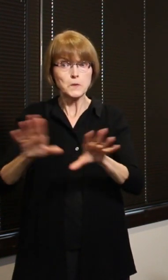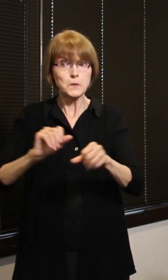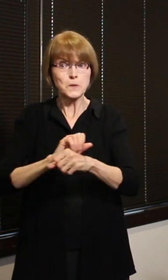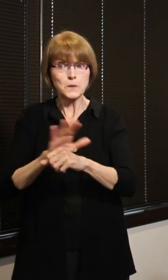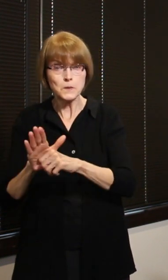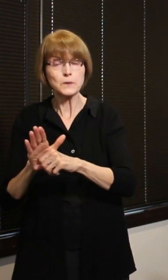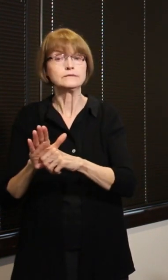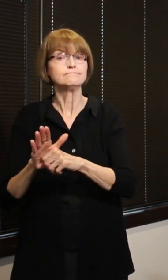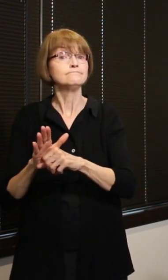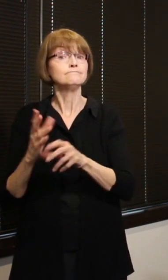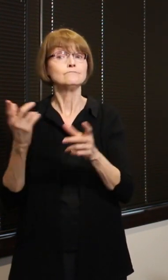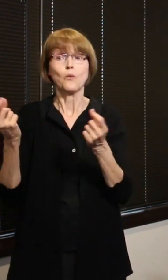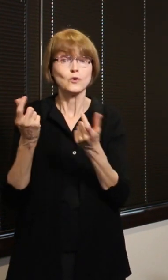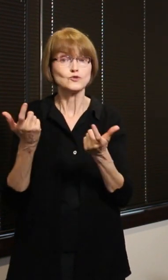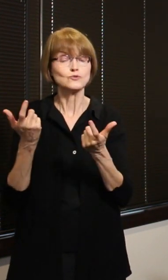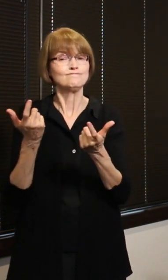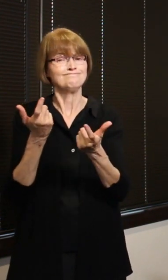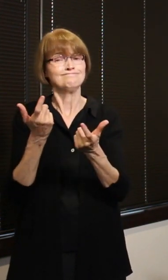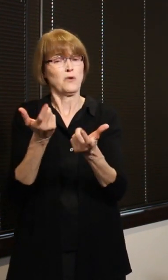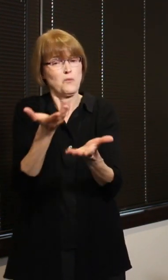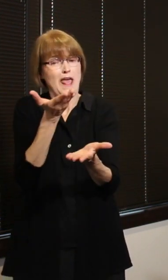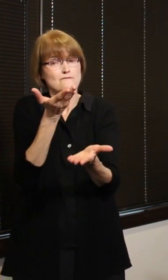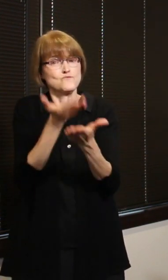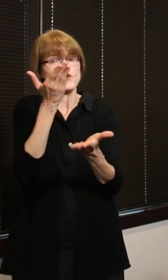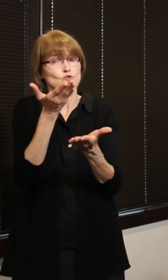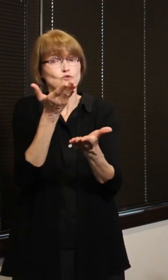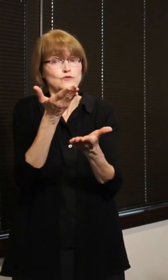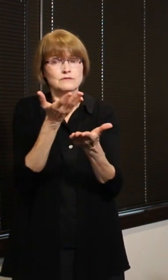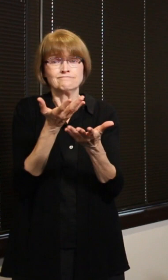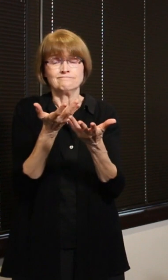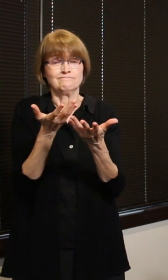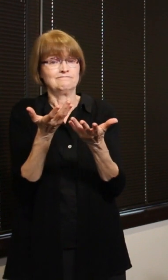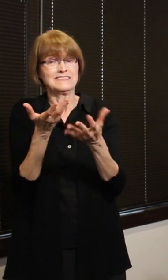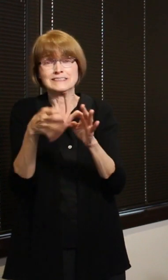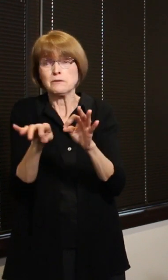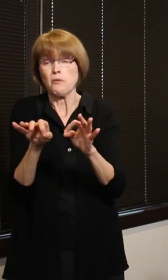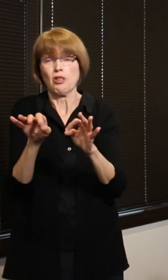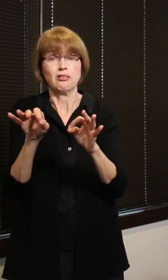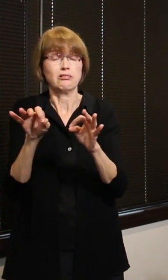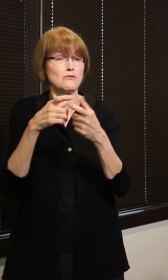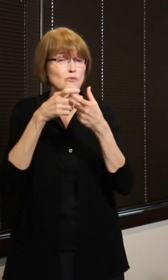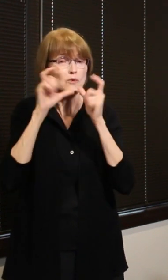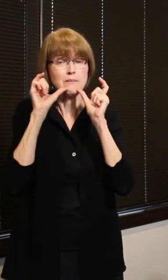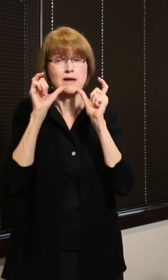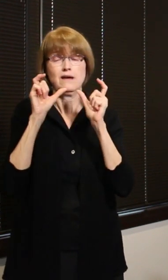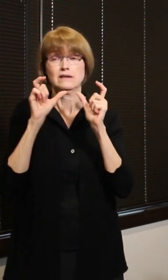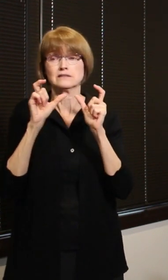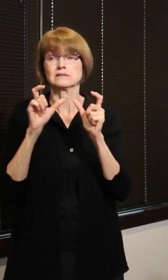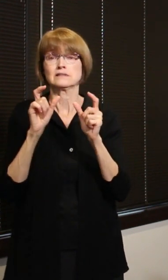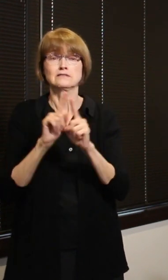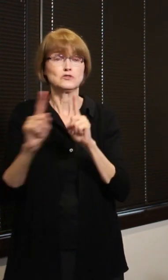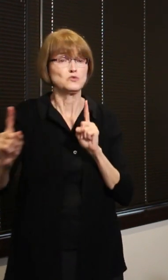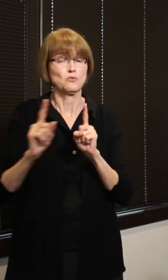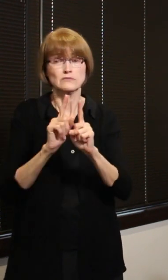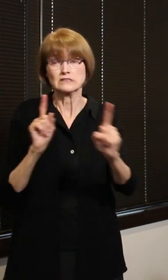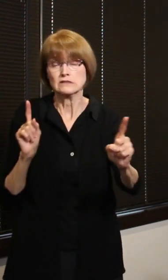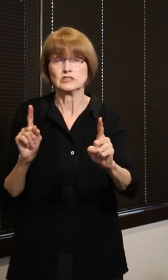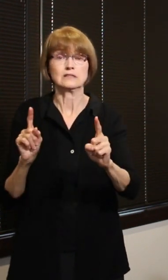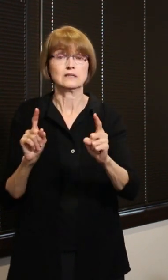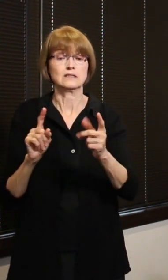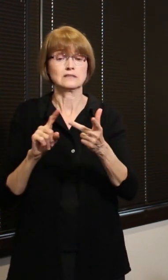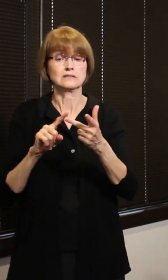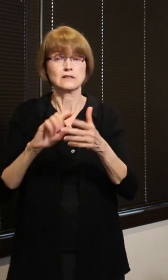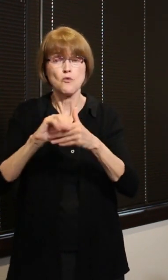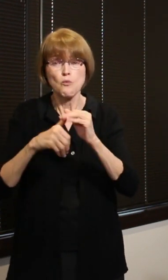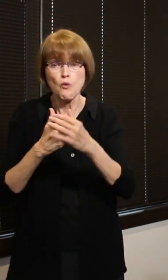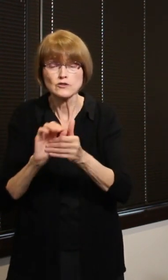do those really evidence-based, very simple things, such as wearing masks, practicing social distancing,